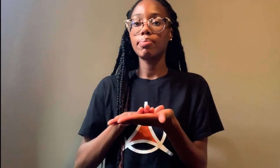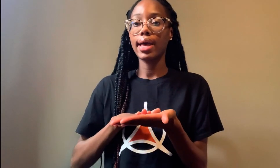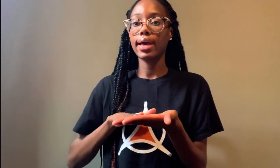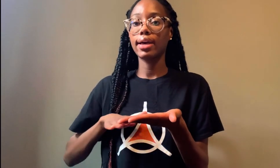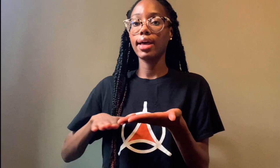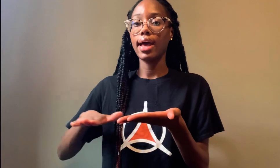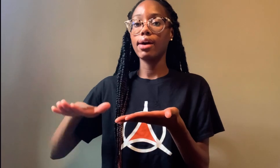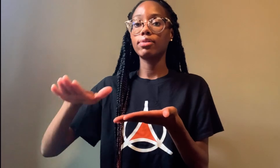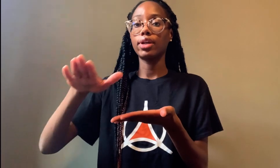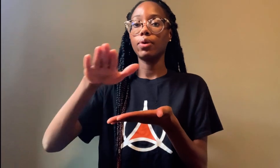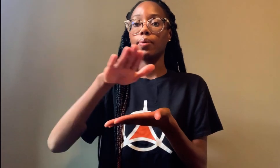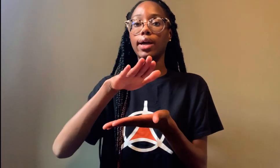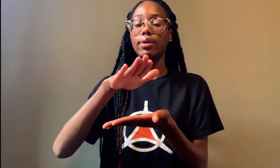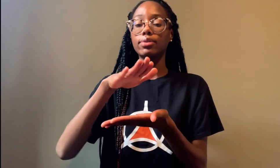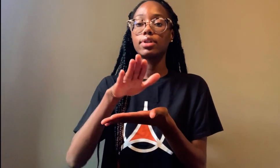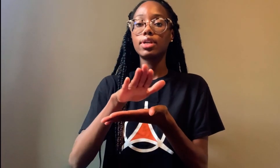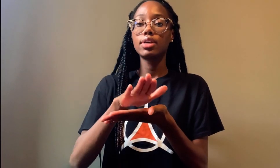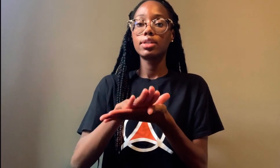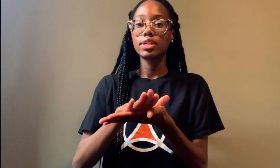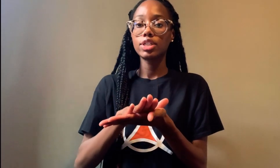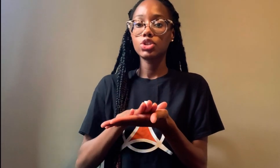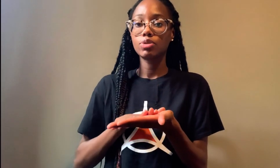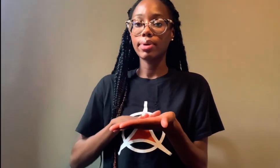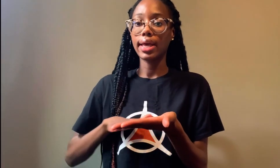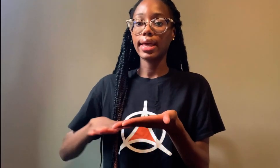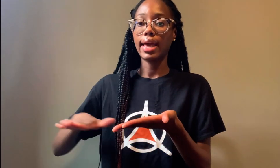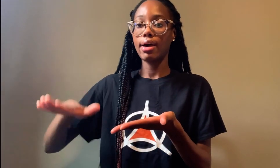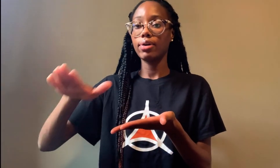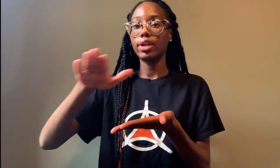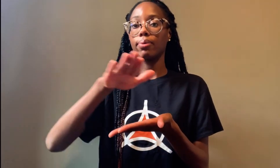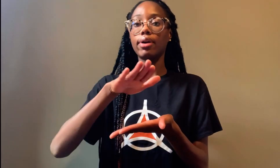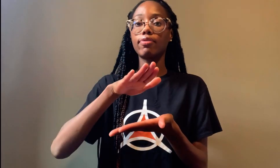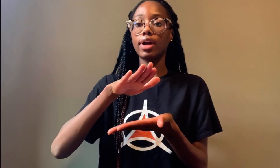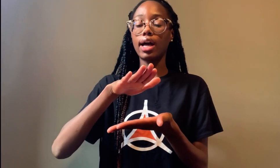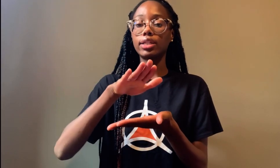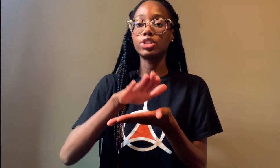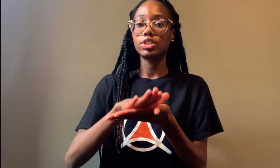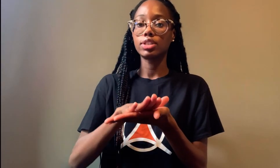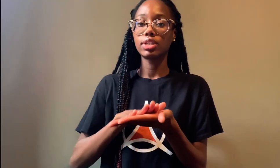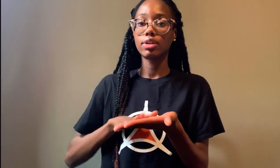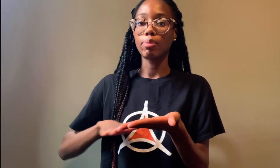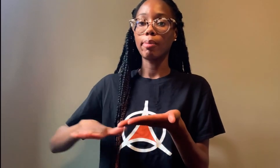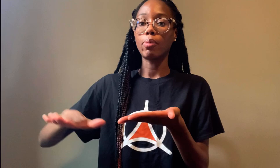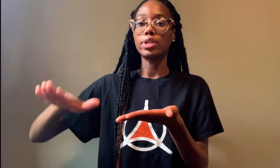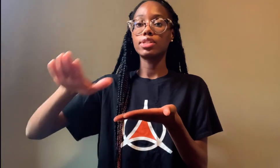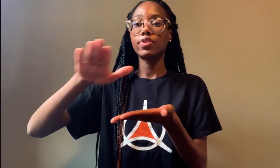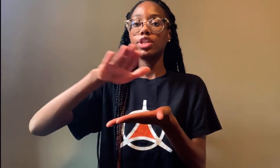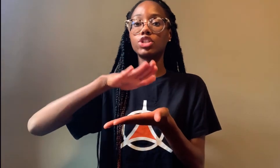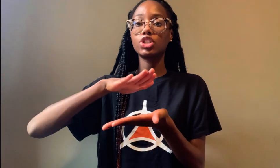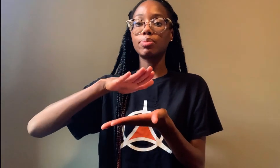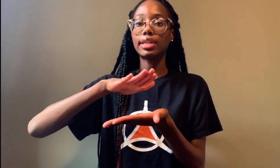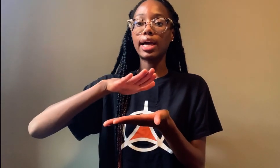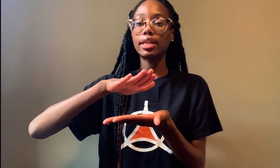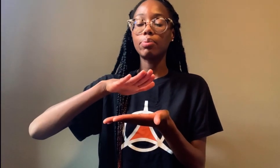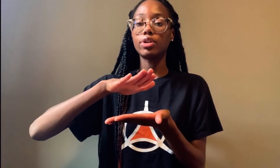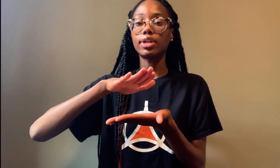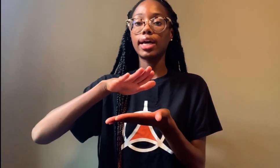back, out, and around. Touch, back, out, and around for college. Remember, when it's finished, it should be lined up with your